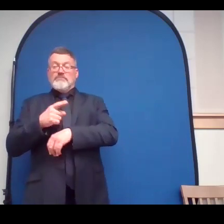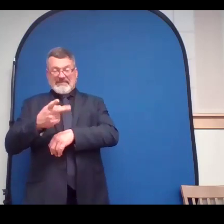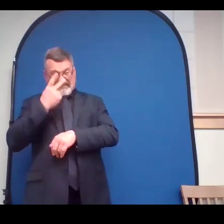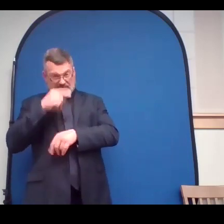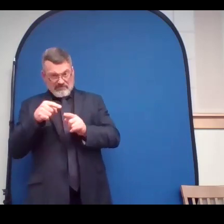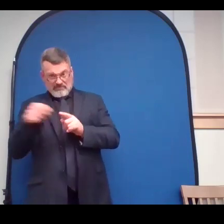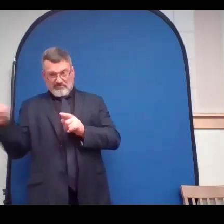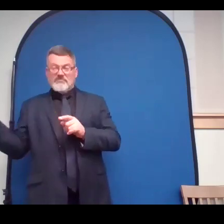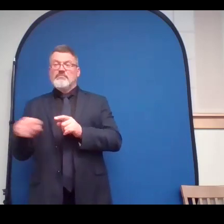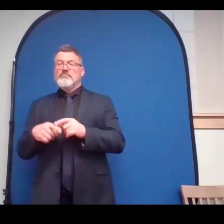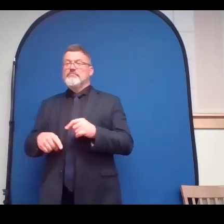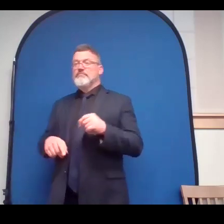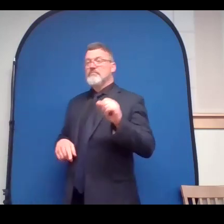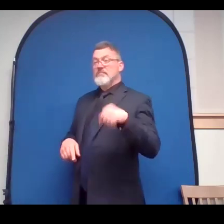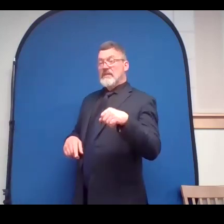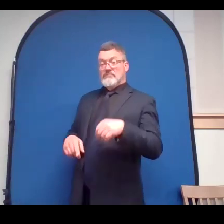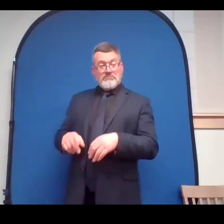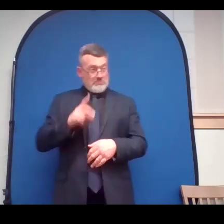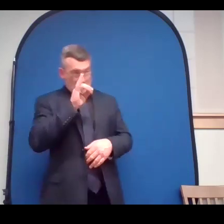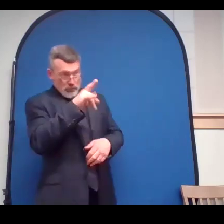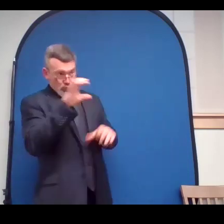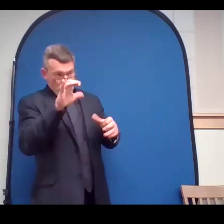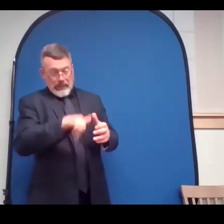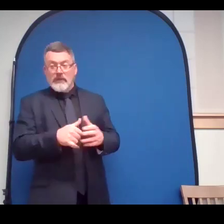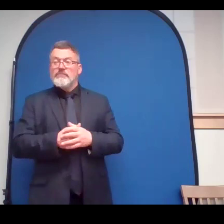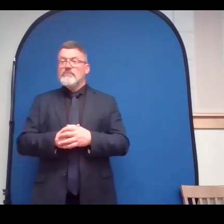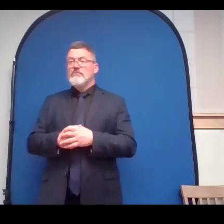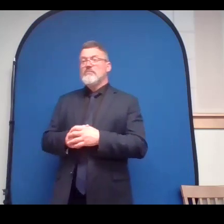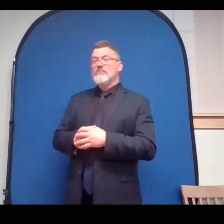Since this applies to